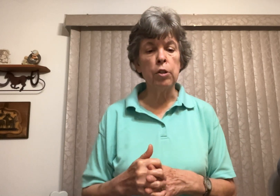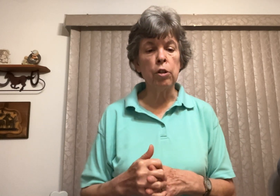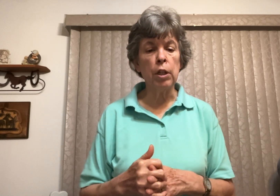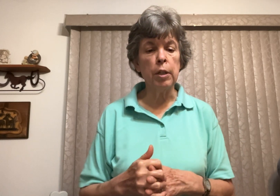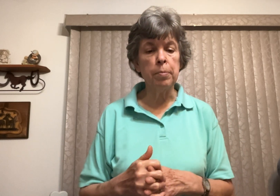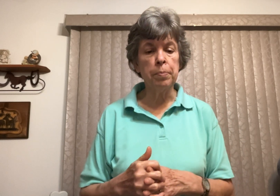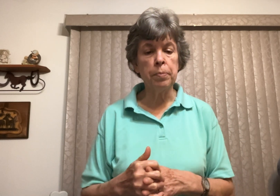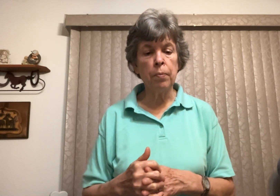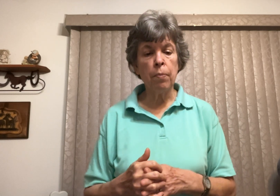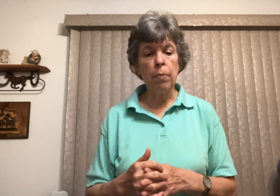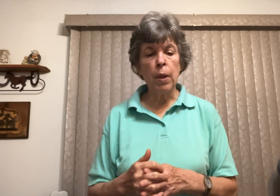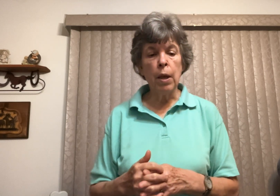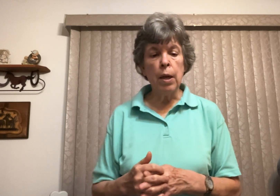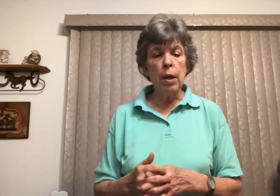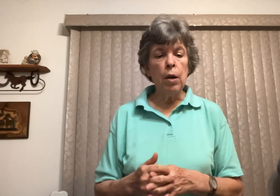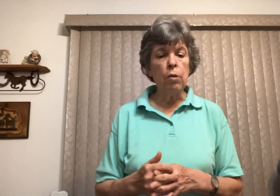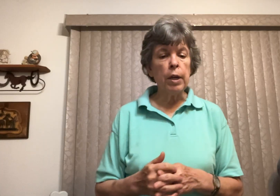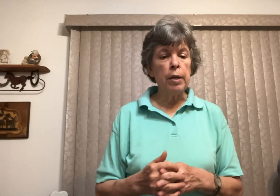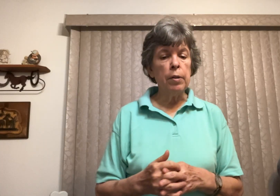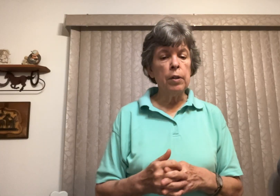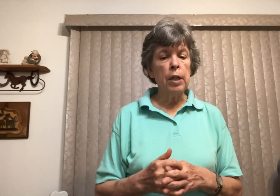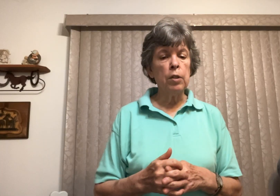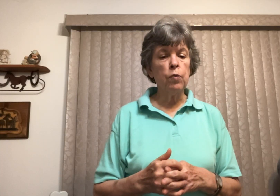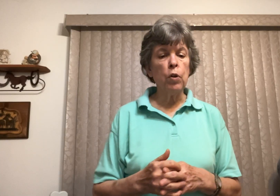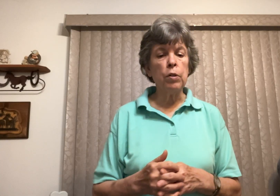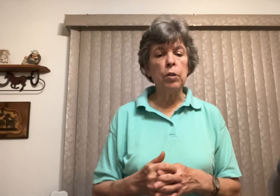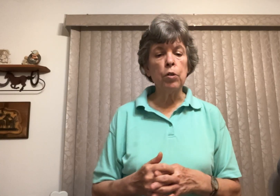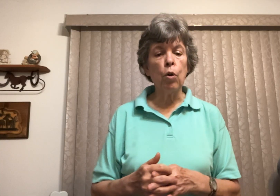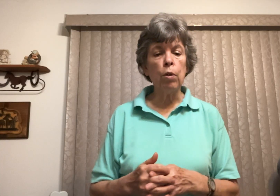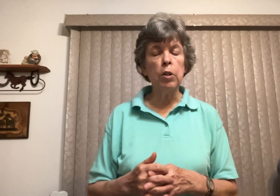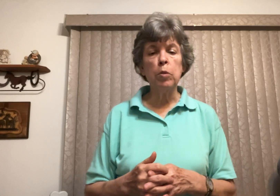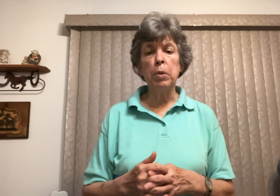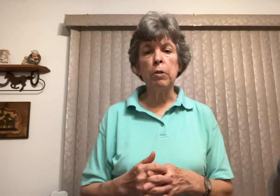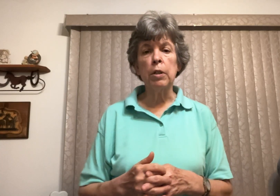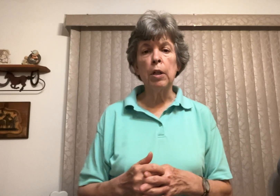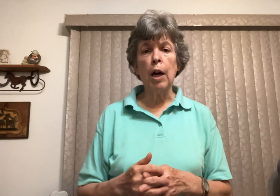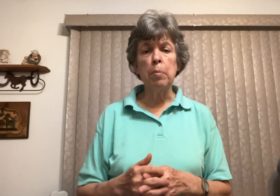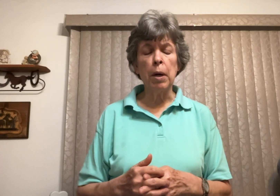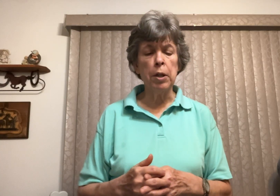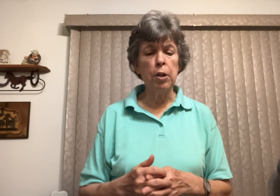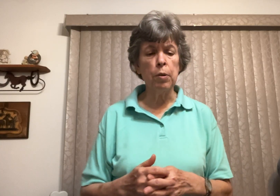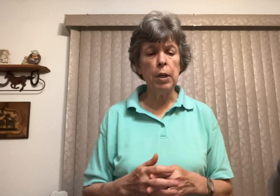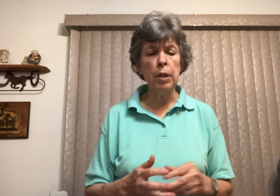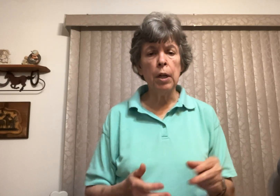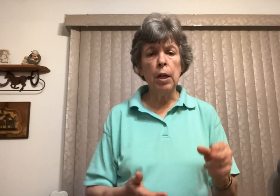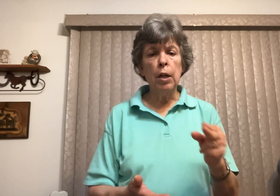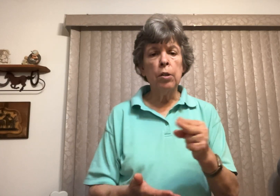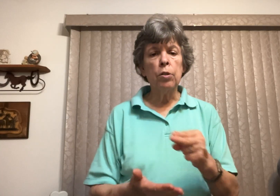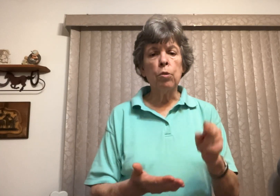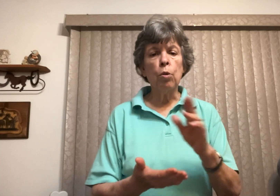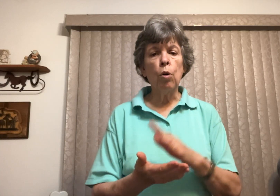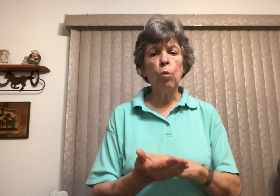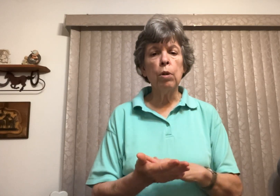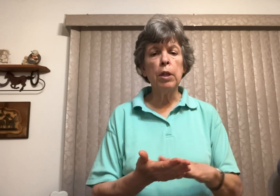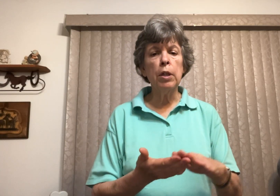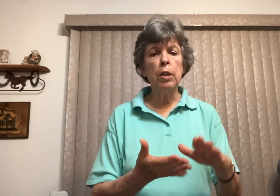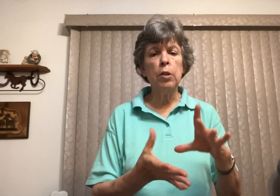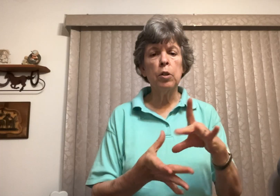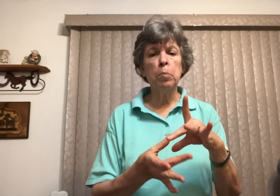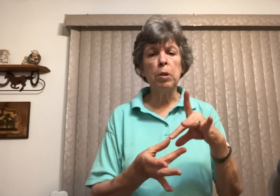congregationally. Okay, the next verse is Holy Spirit, guide my hearing. So Holy